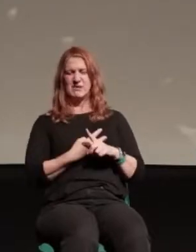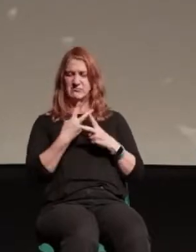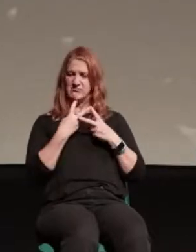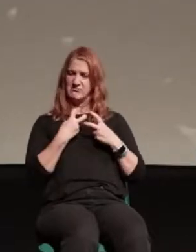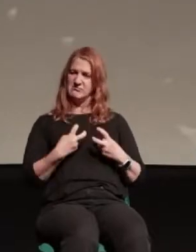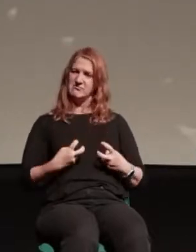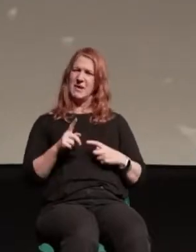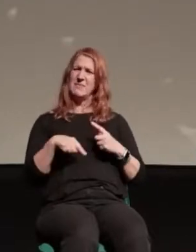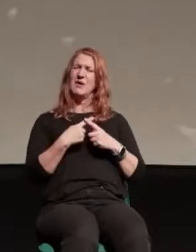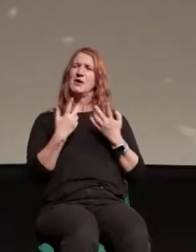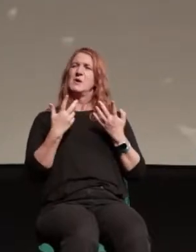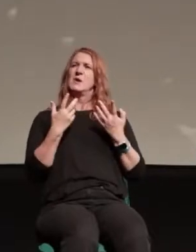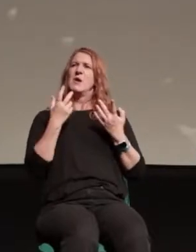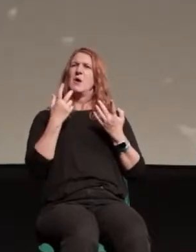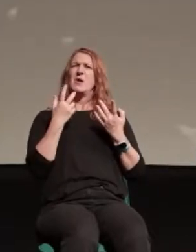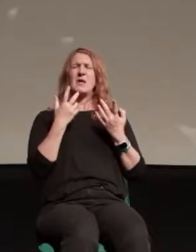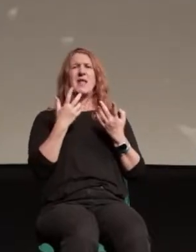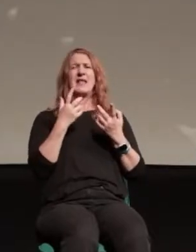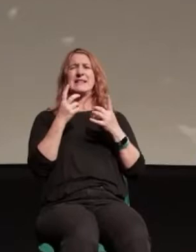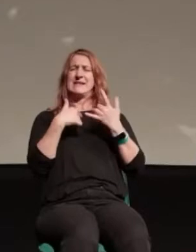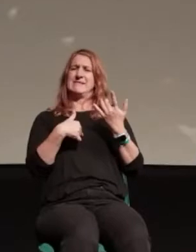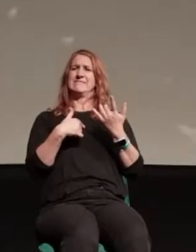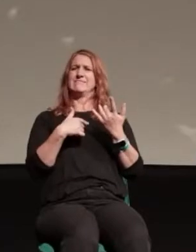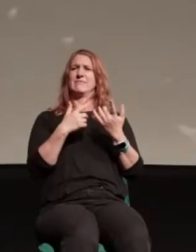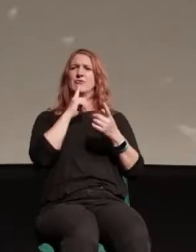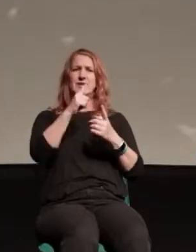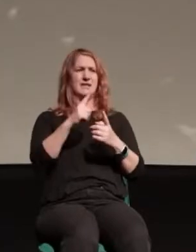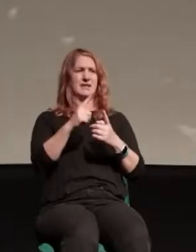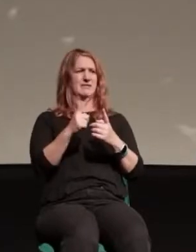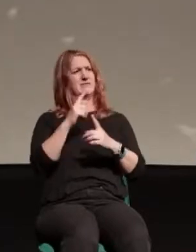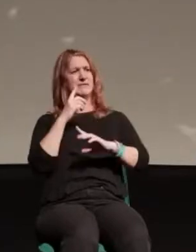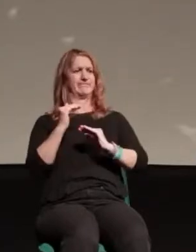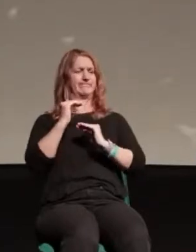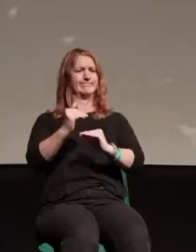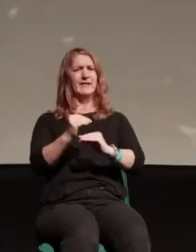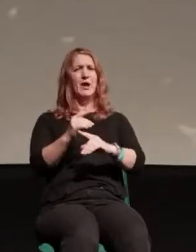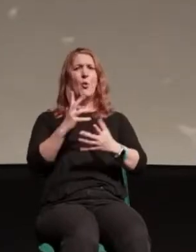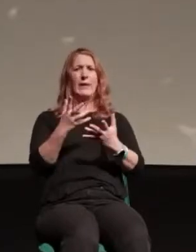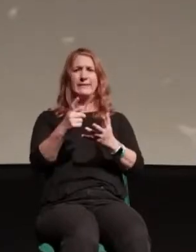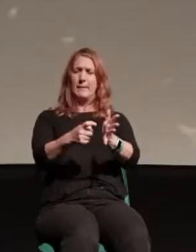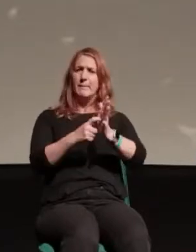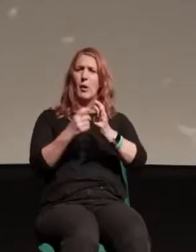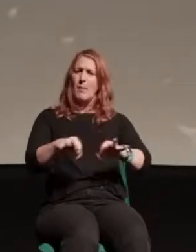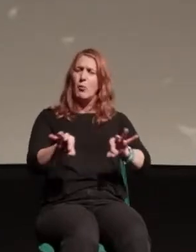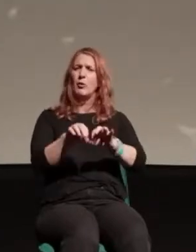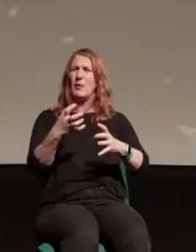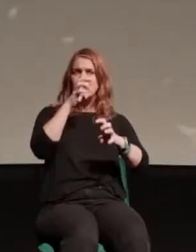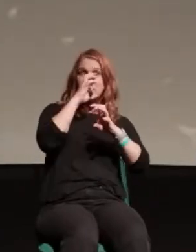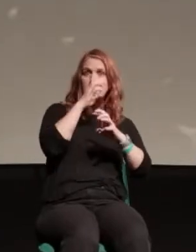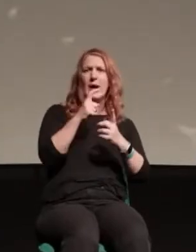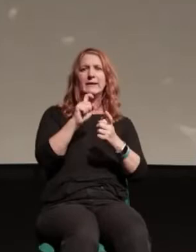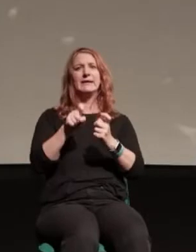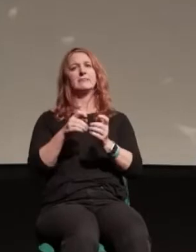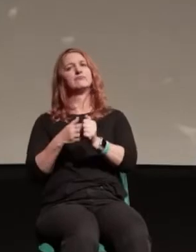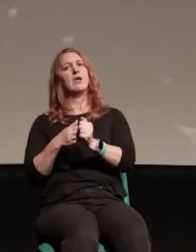about what in those standards is onerous and restrictive, what in those standards is unnecessarily onerous and restrictive that we could